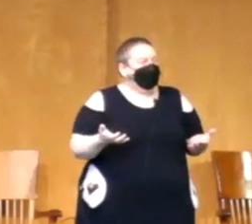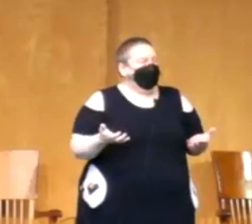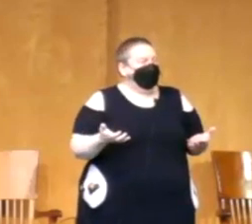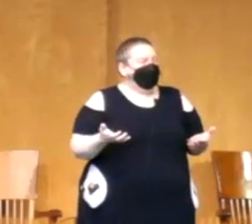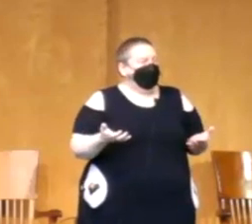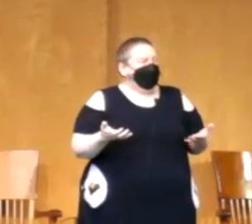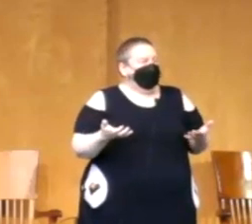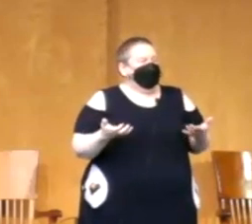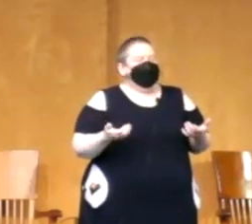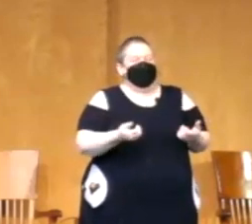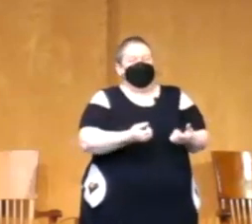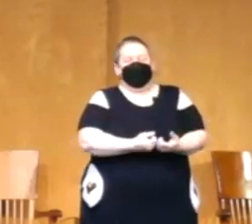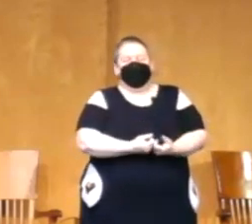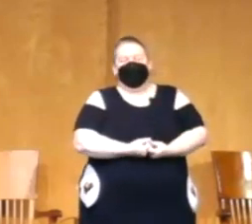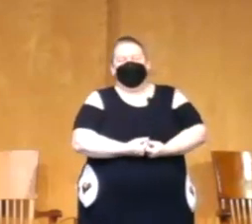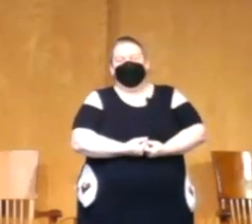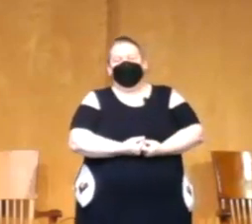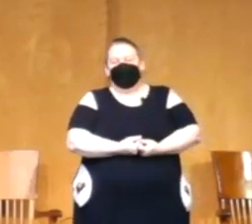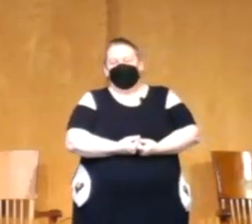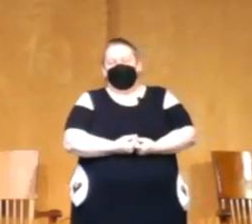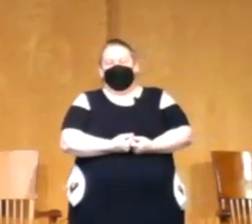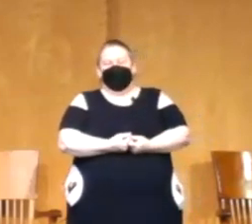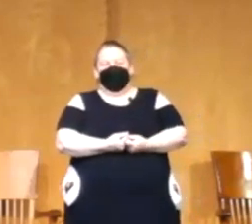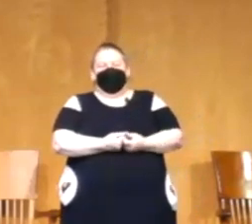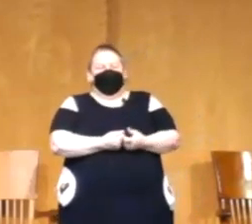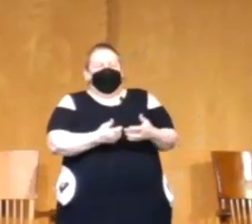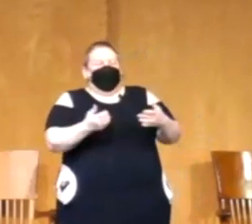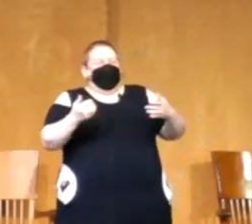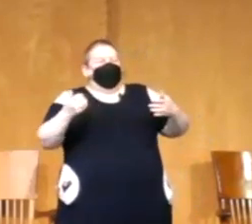Wonderful mystery.